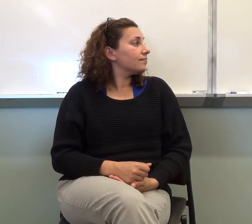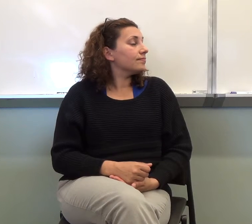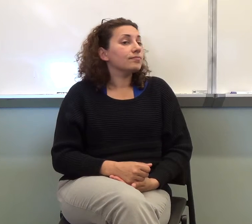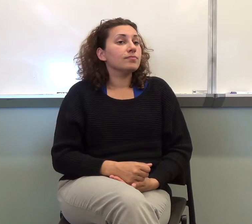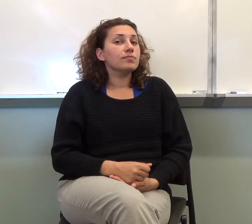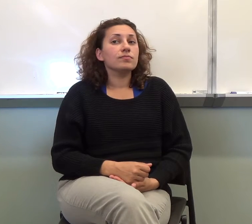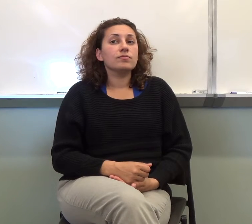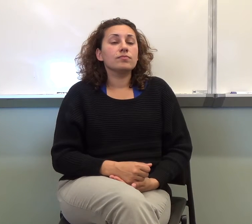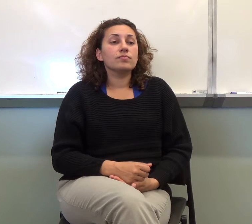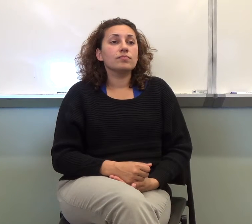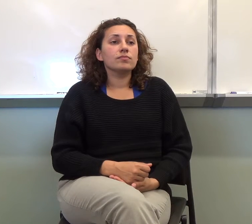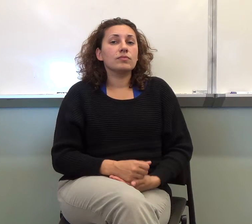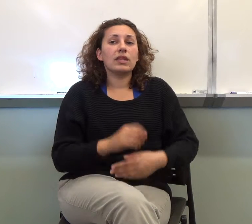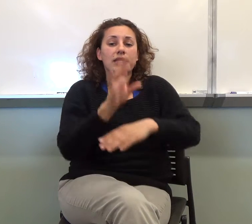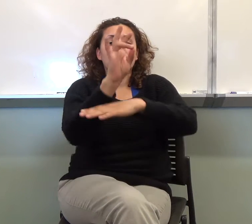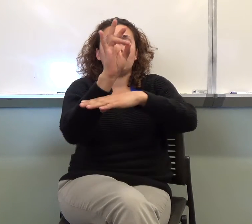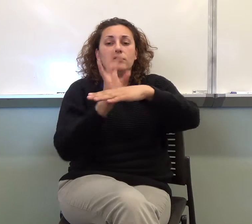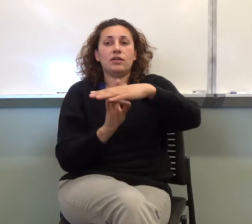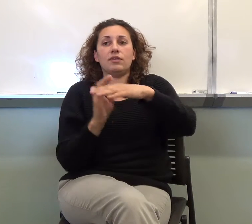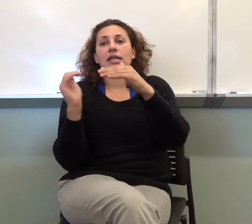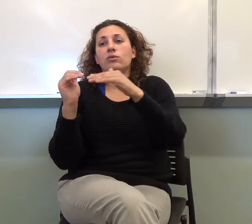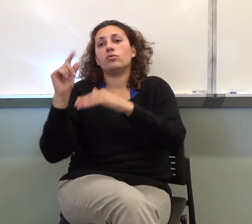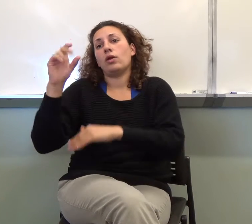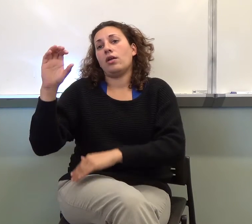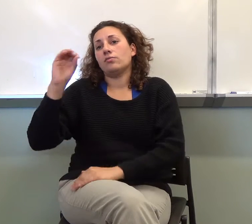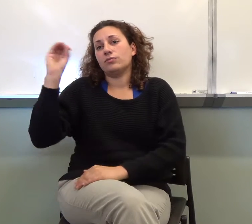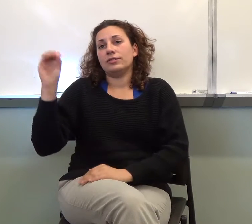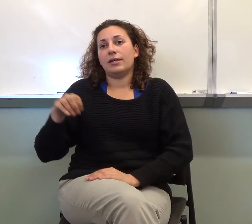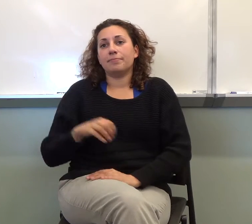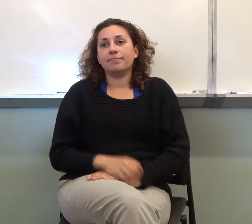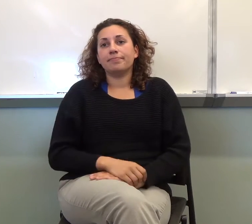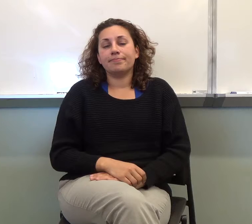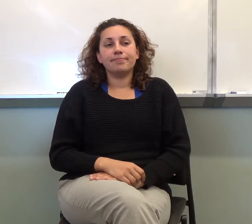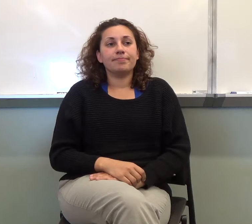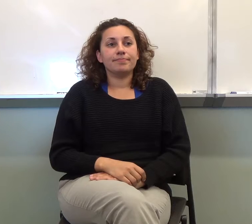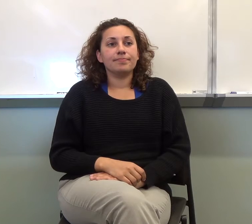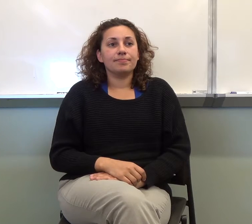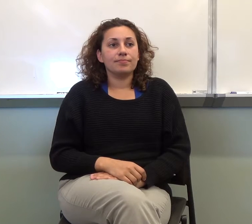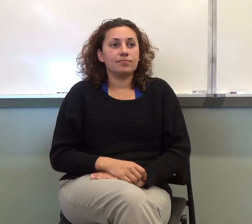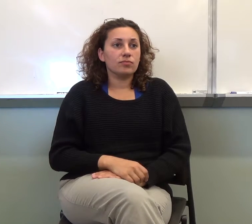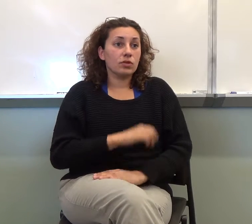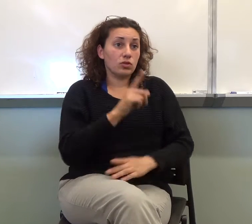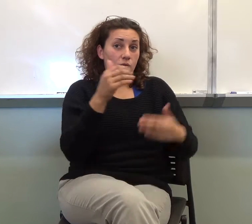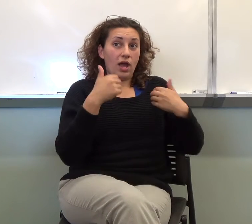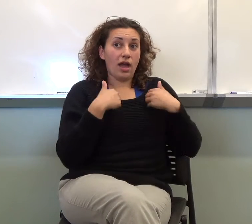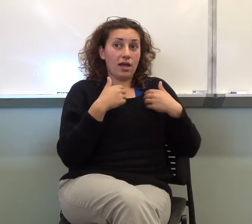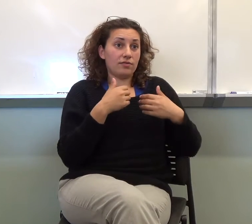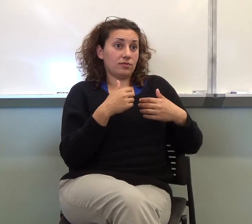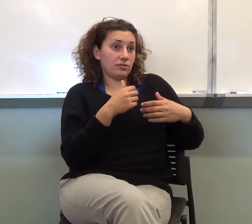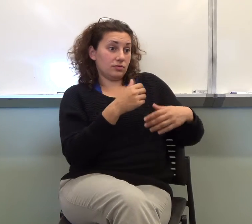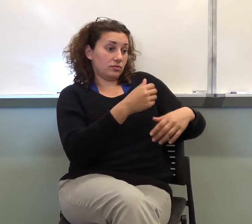Which is 7 over 7, which is 1. In other words, when you add together the probability of an